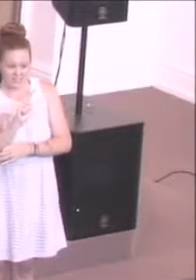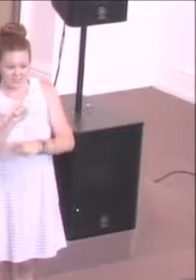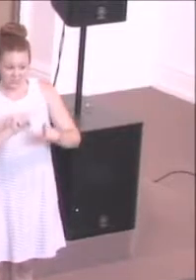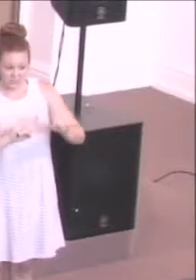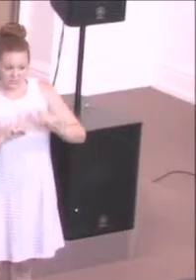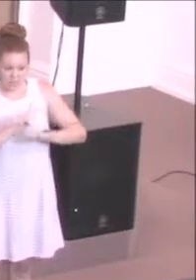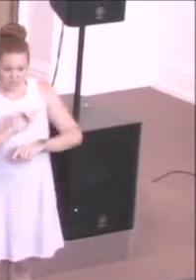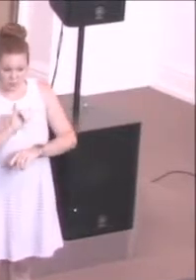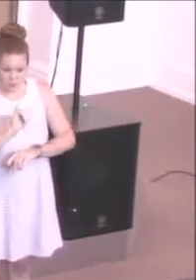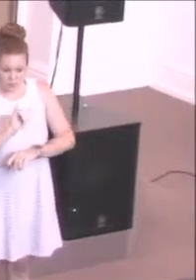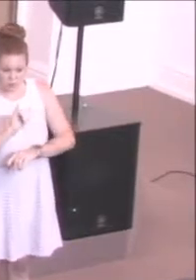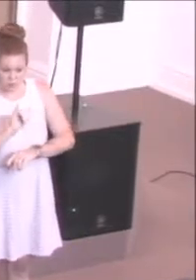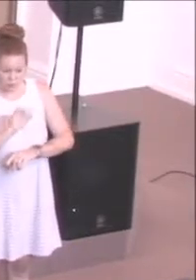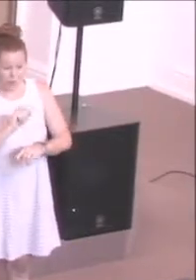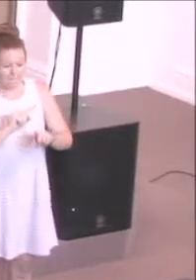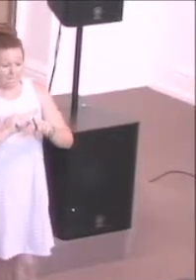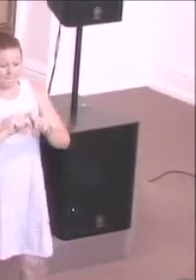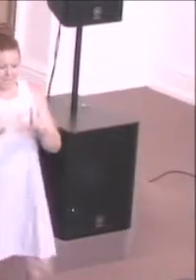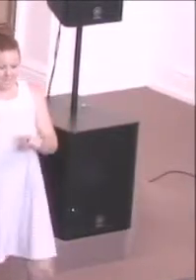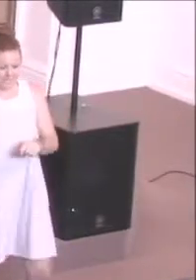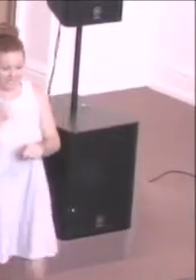here.